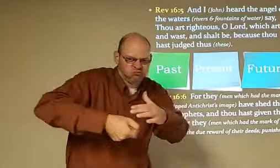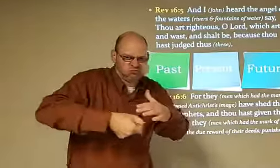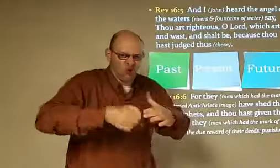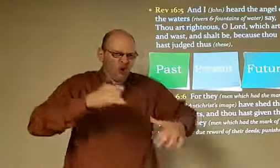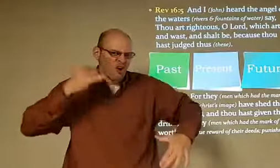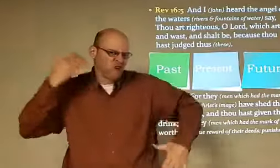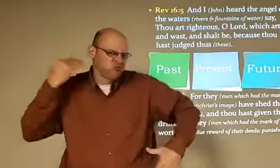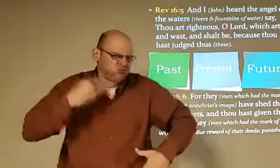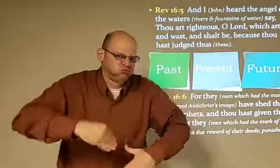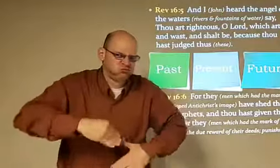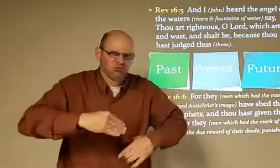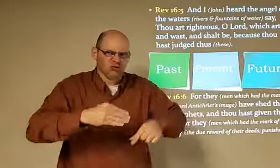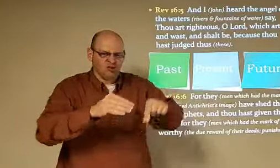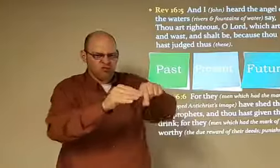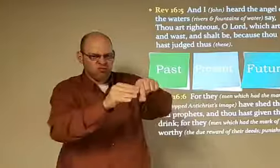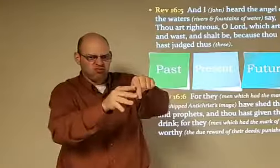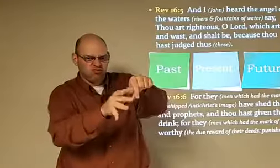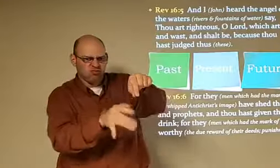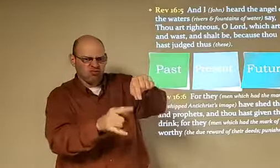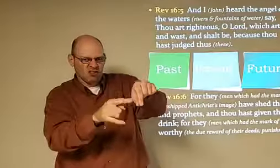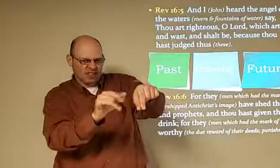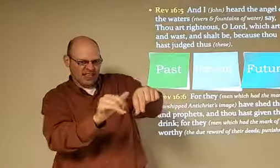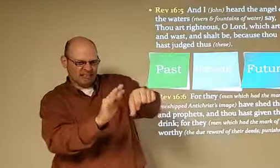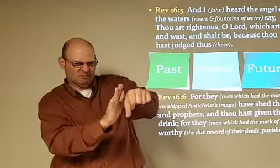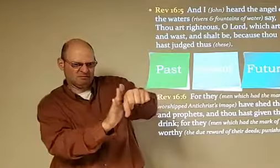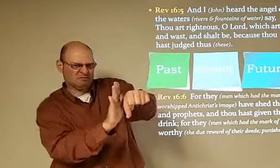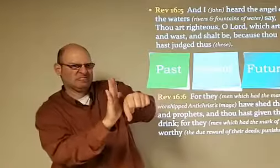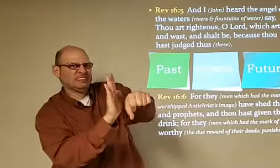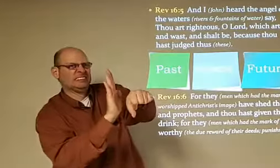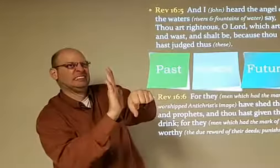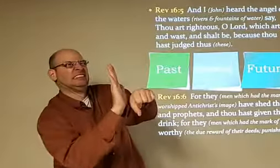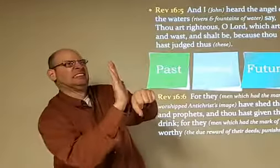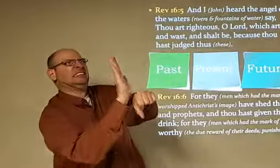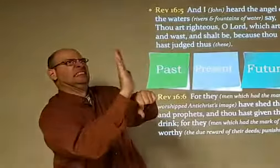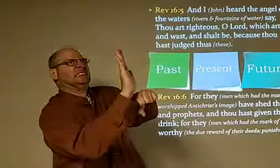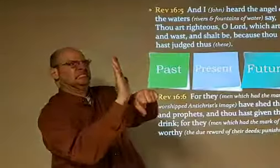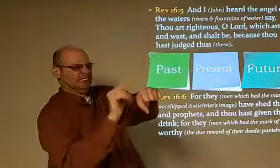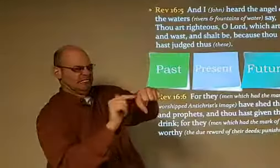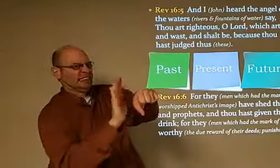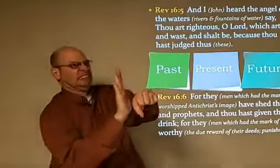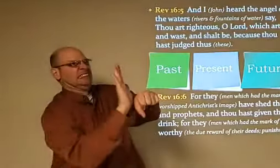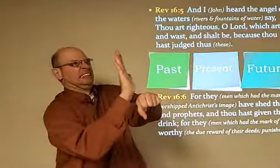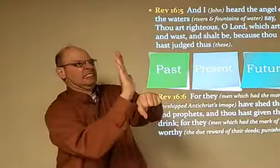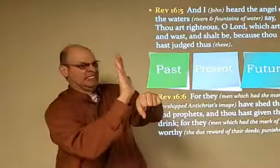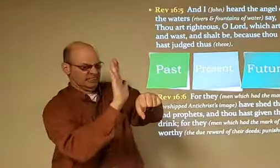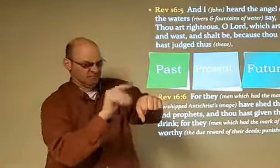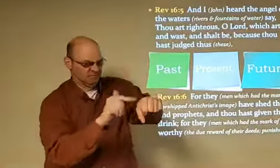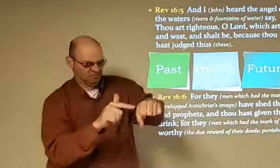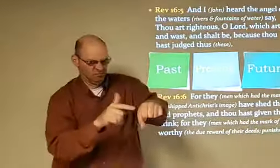them, and, you know, I'm going to kill them, and I'm going to martyr them, and their blood,